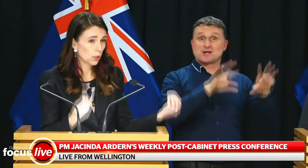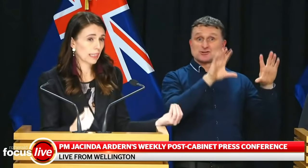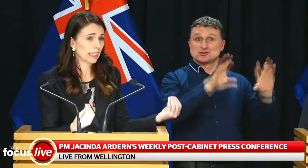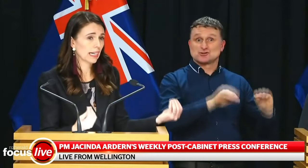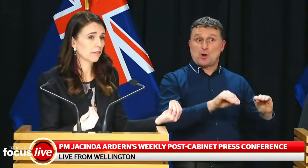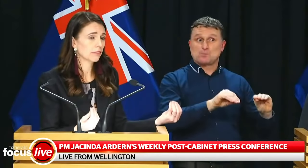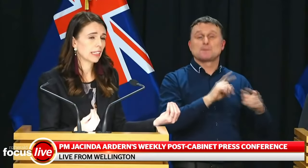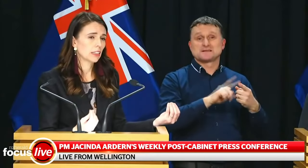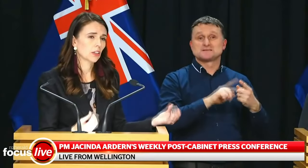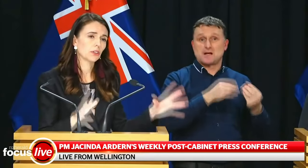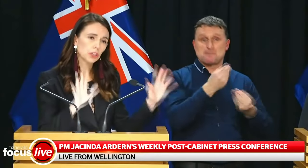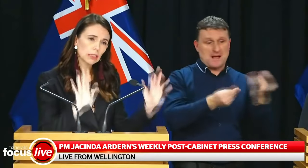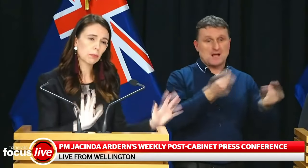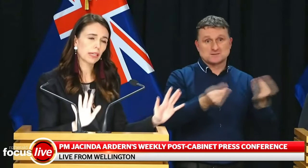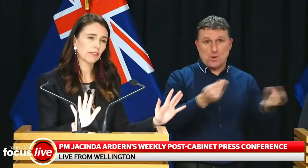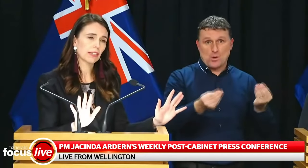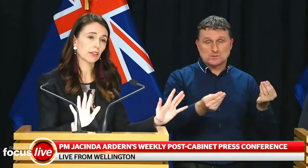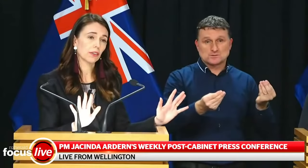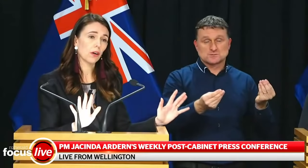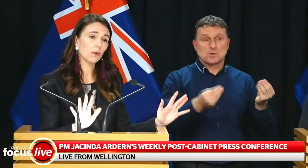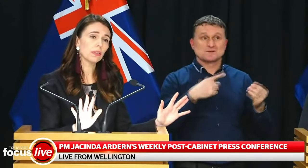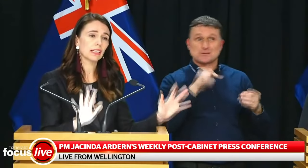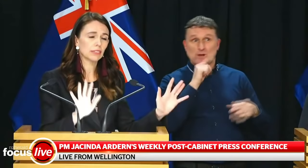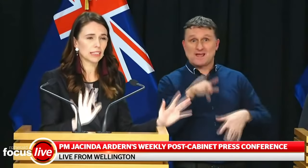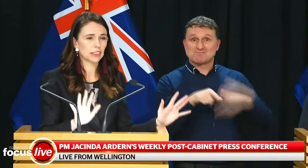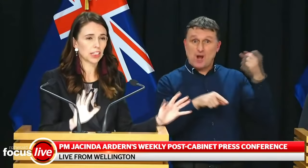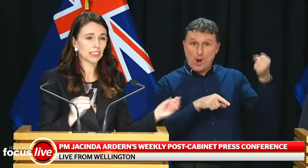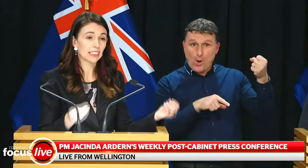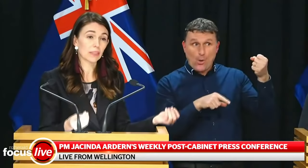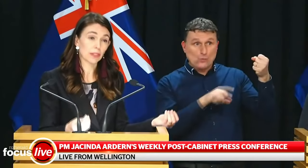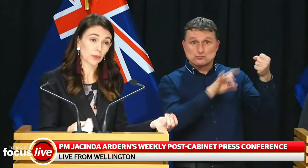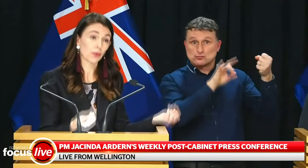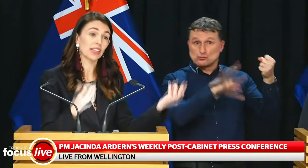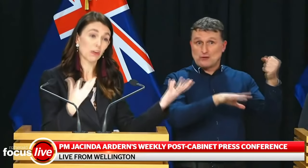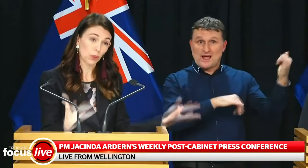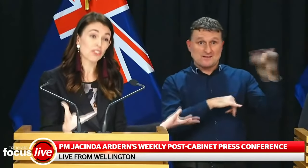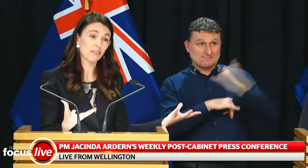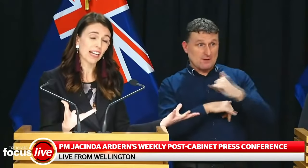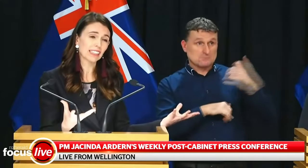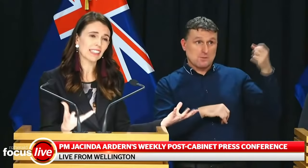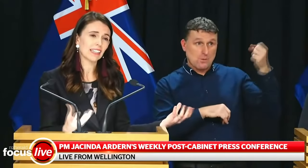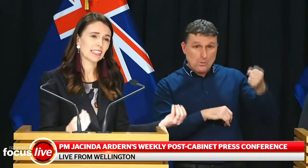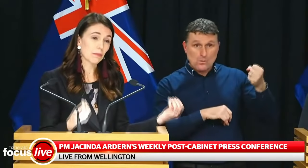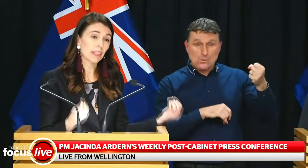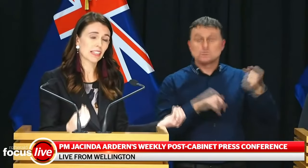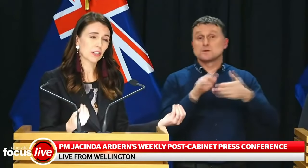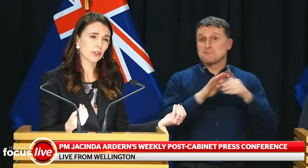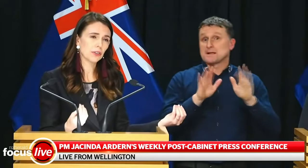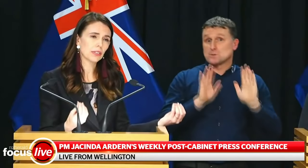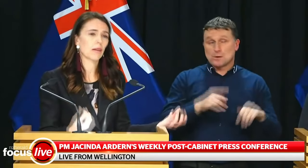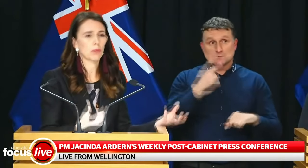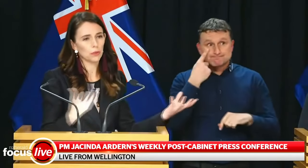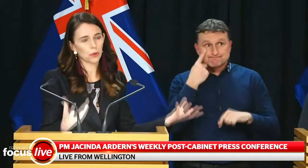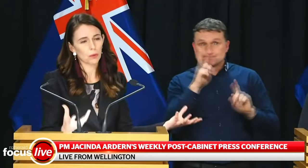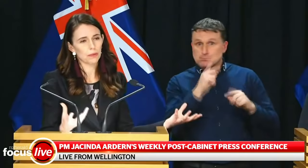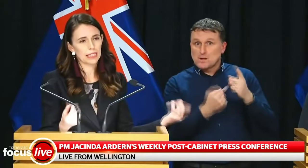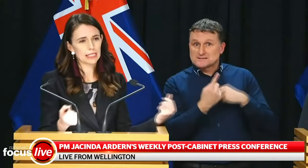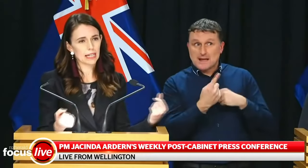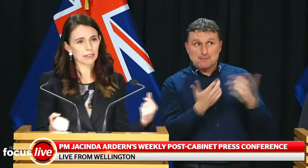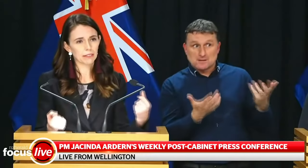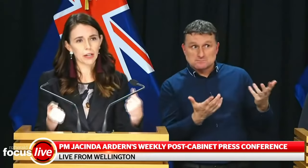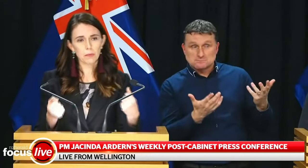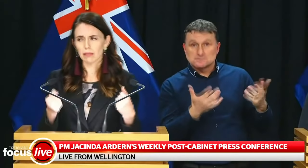people quickly enough. So just putting everything on hold gives us the chance to see whether or not that was in fact something that occurred and whether or not we're